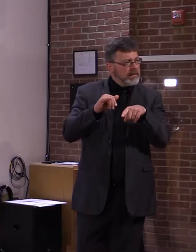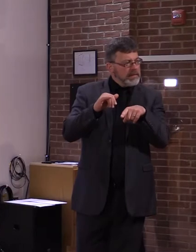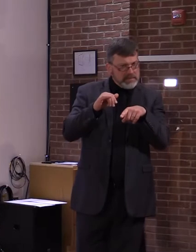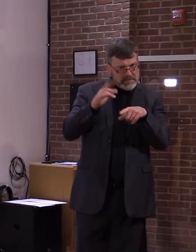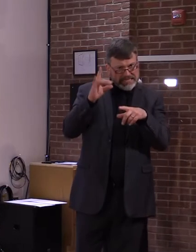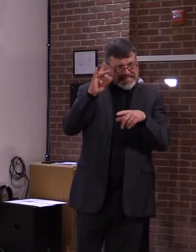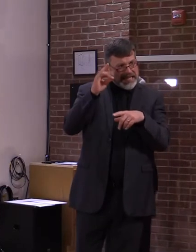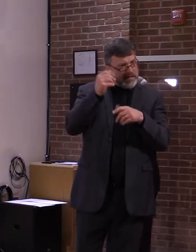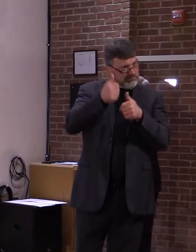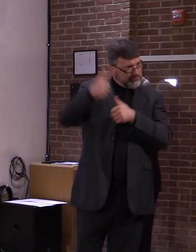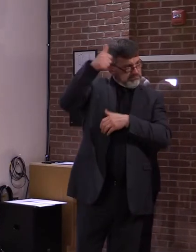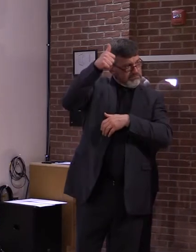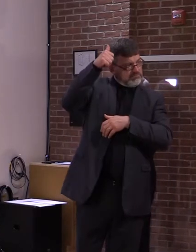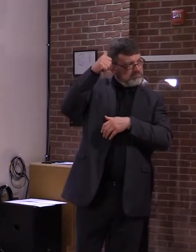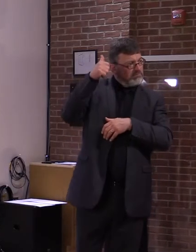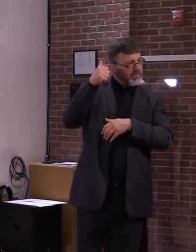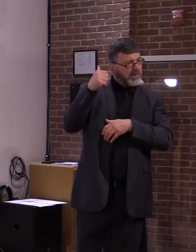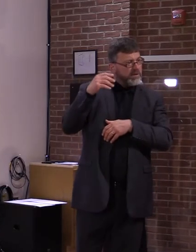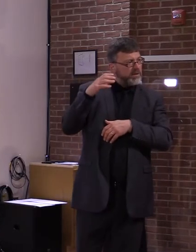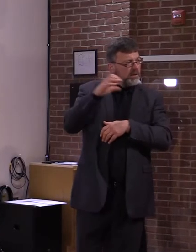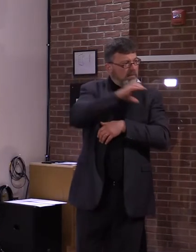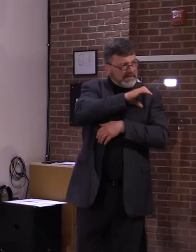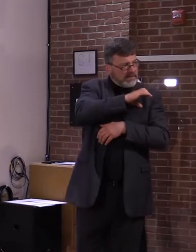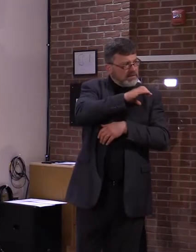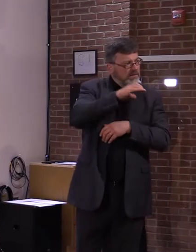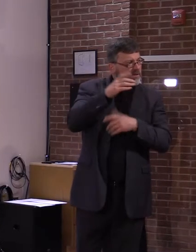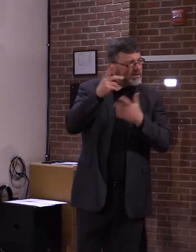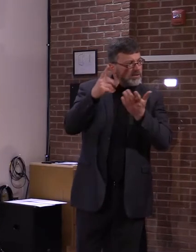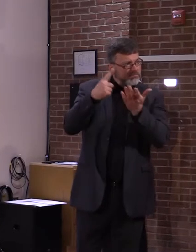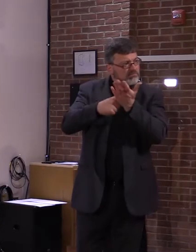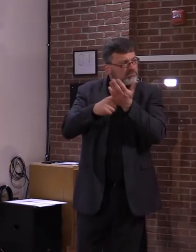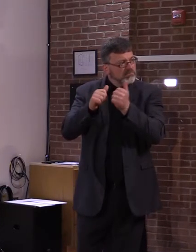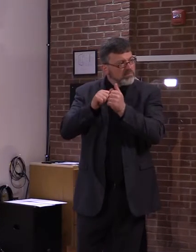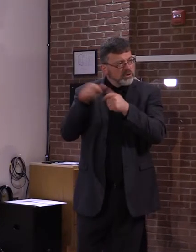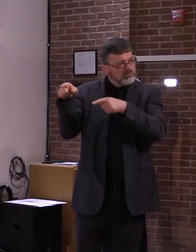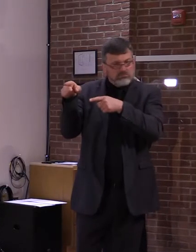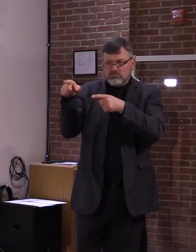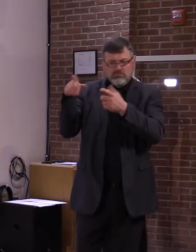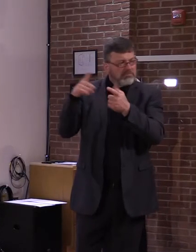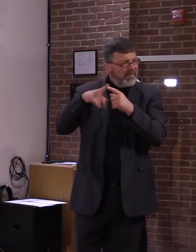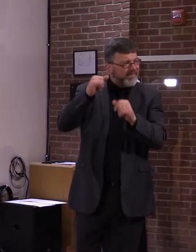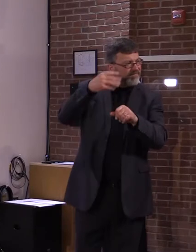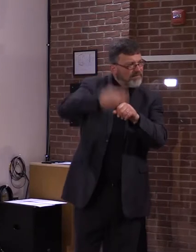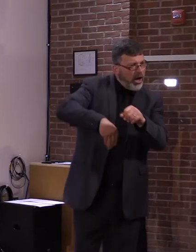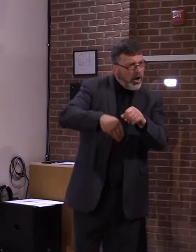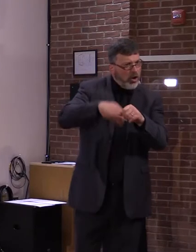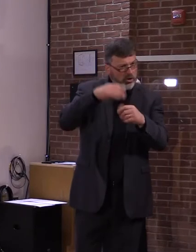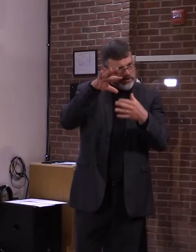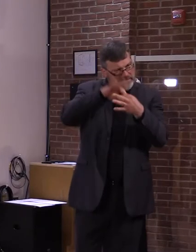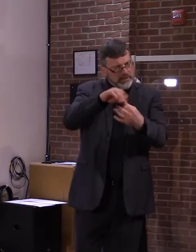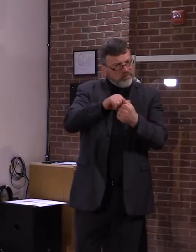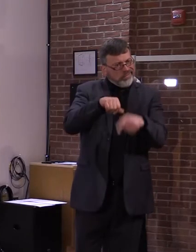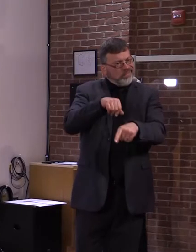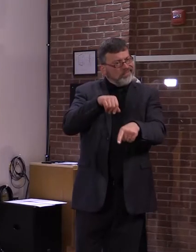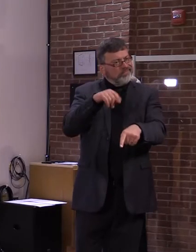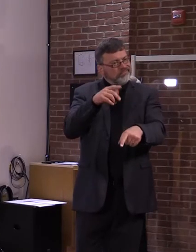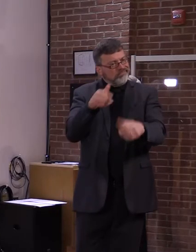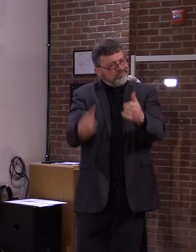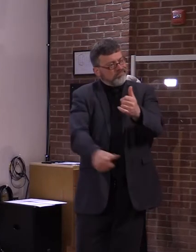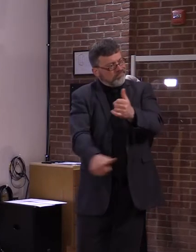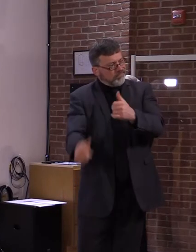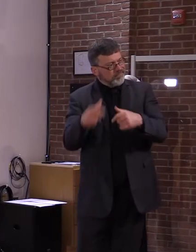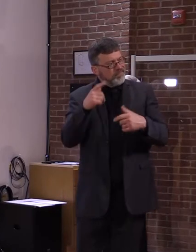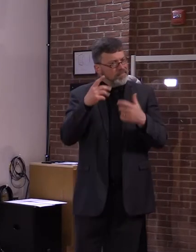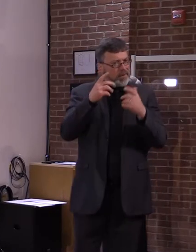And it does seem a little extreme, unless this is a case of aggressive discipline. Just wondering what you've been